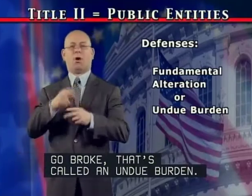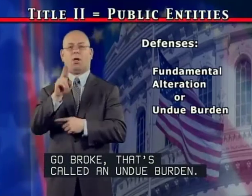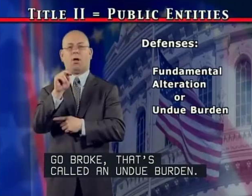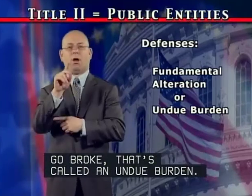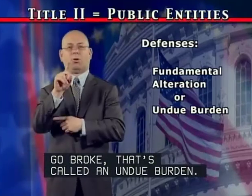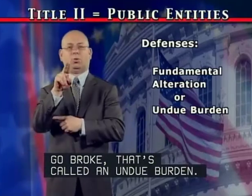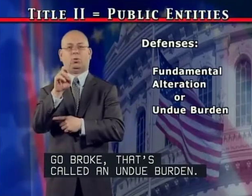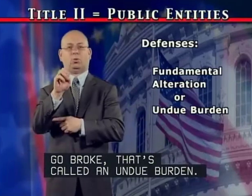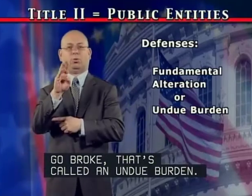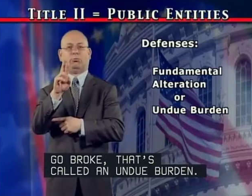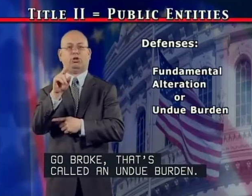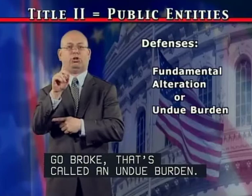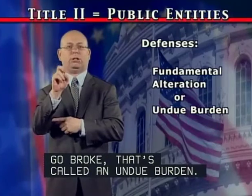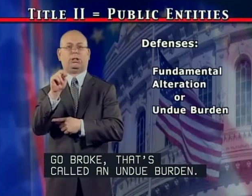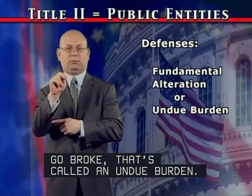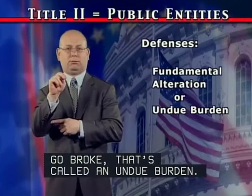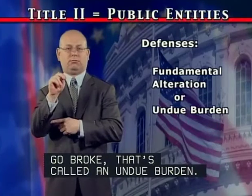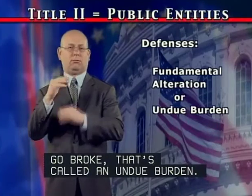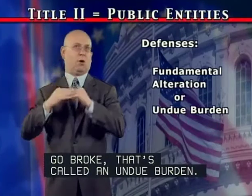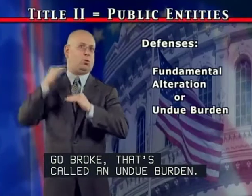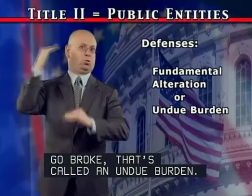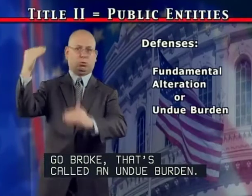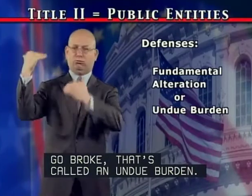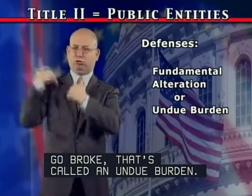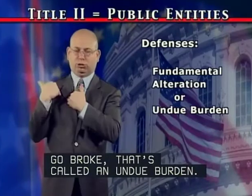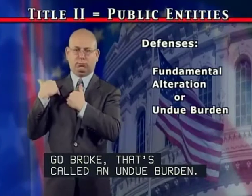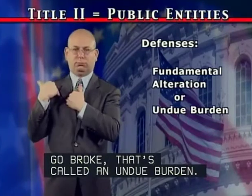might go broke, that's called an undue burden.